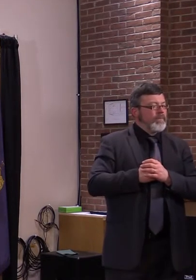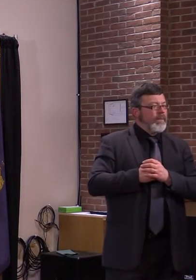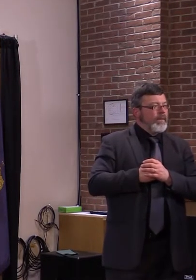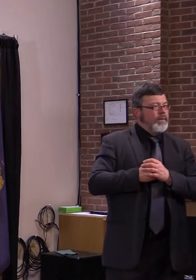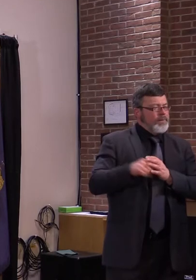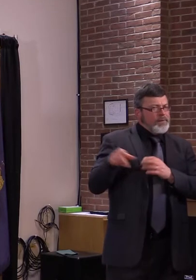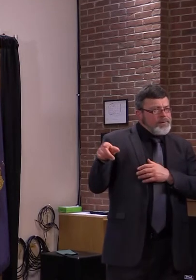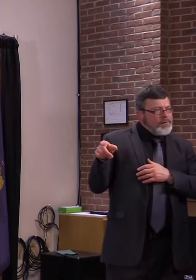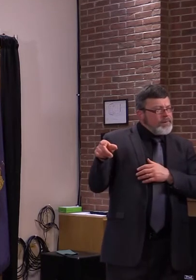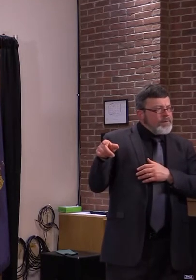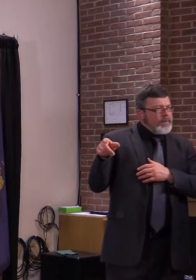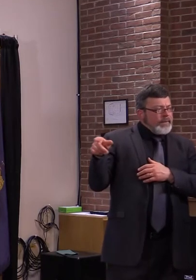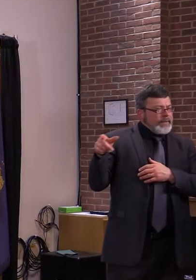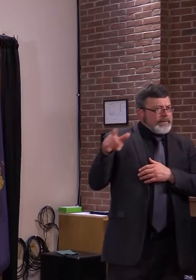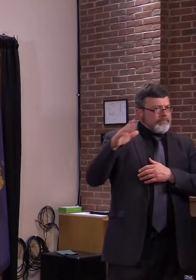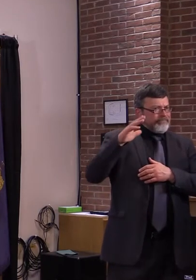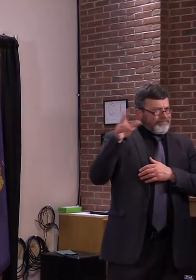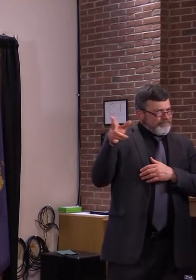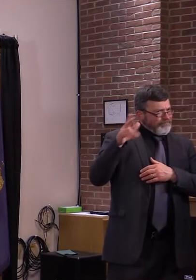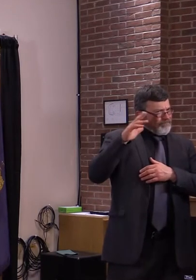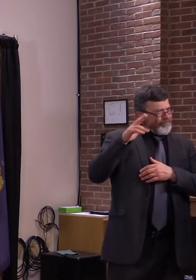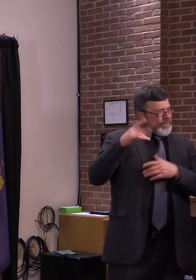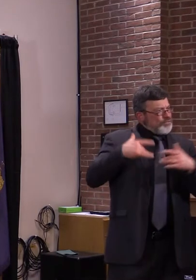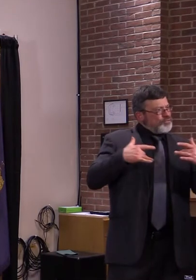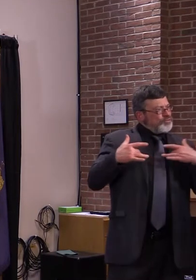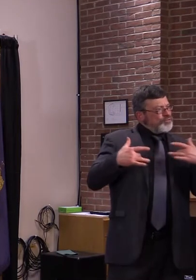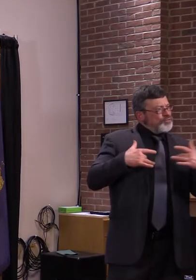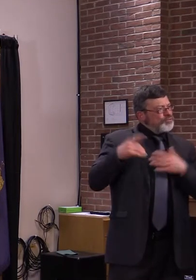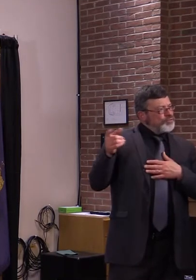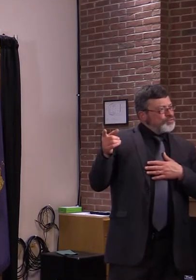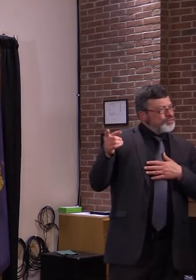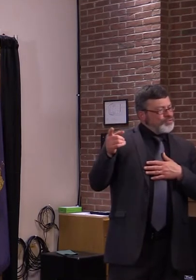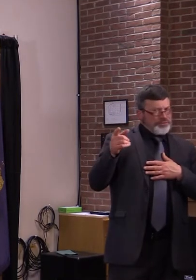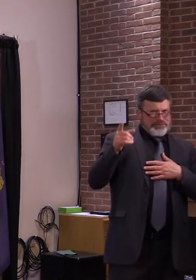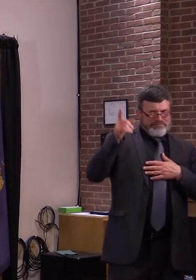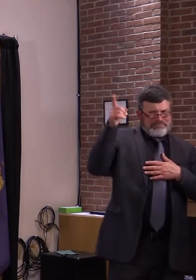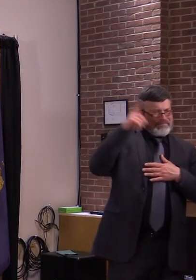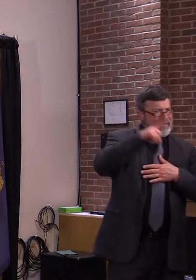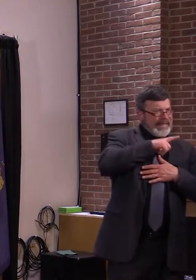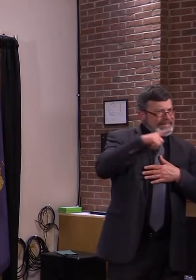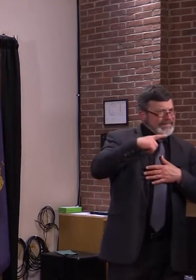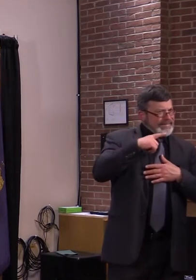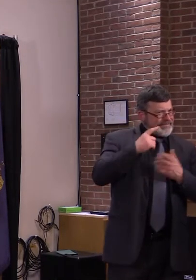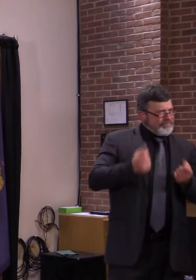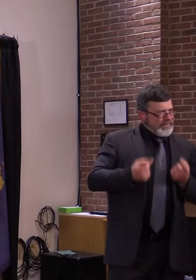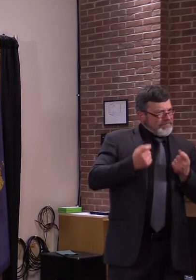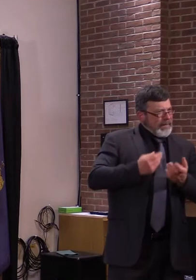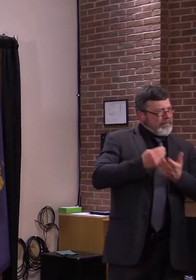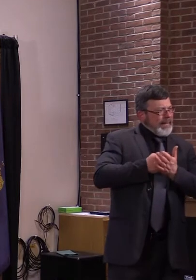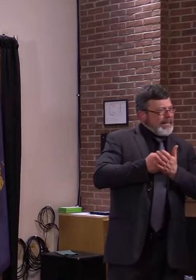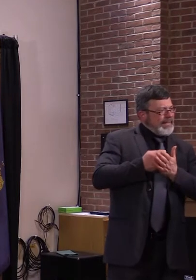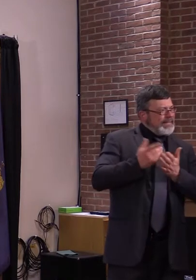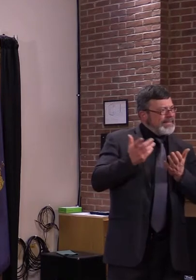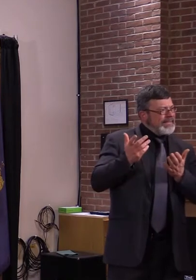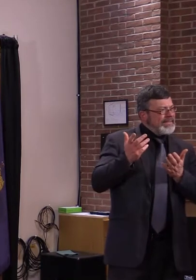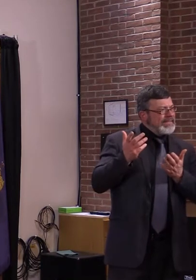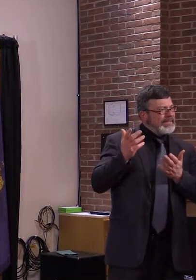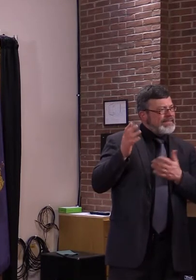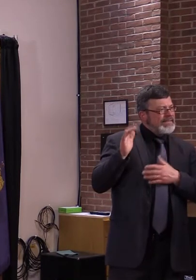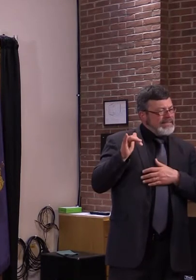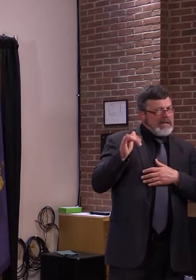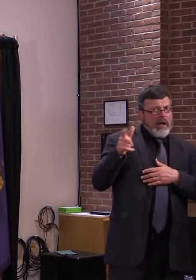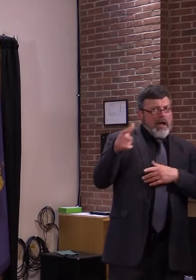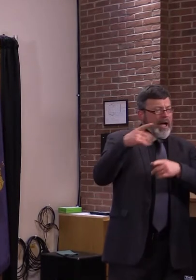some concerns of how lawmakers are spending some of this money. Should whatever comes out of conference committee, should they not address concerns? I mean,